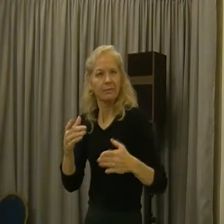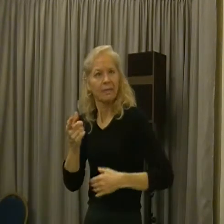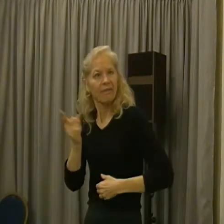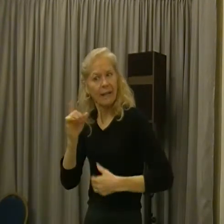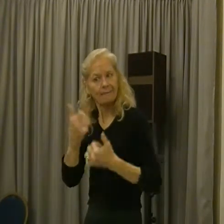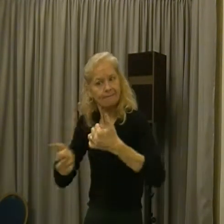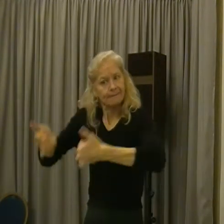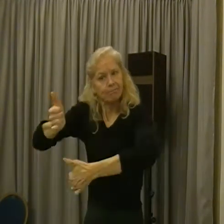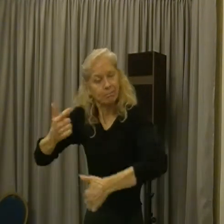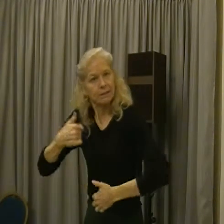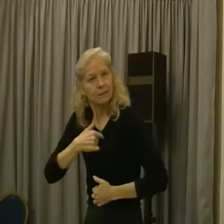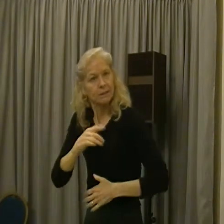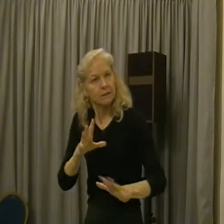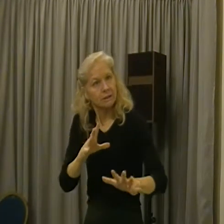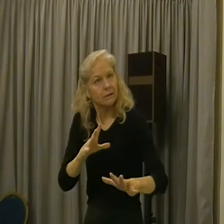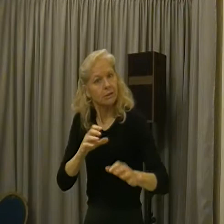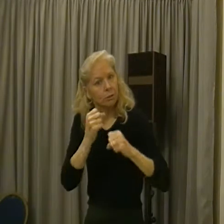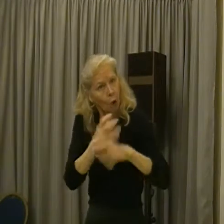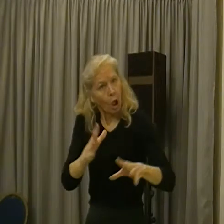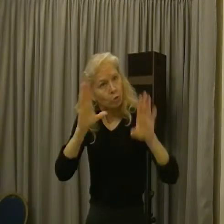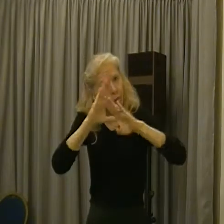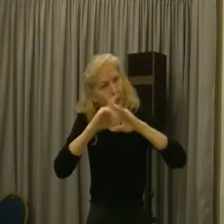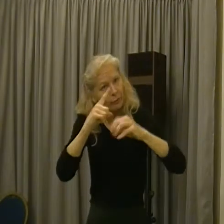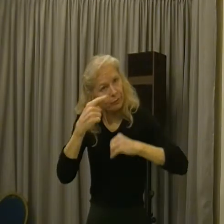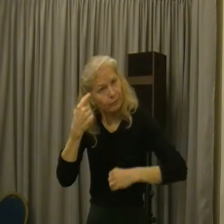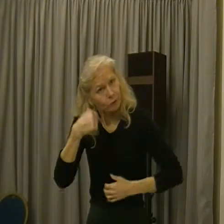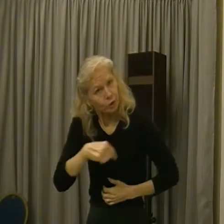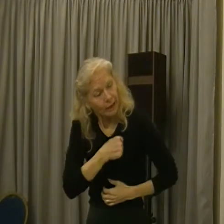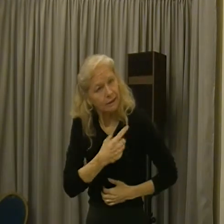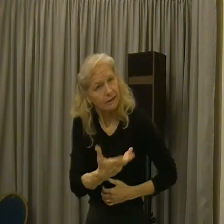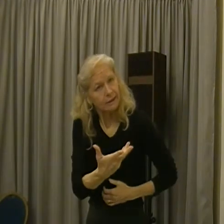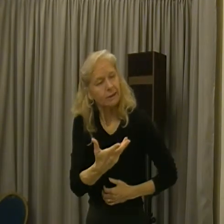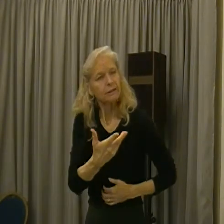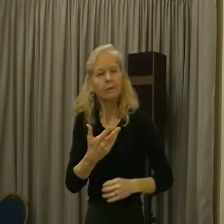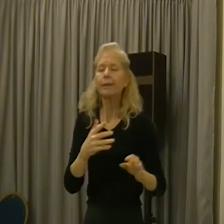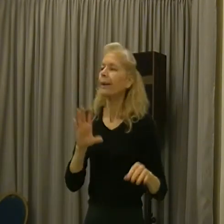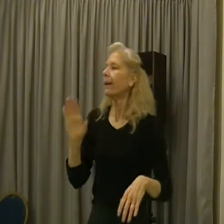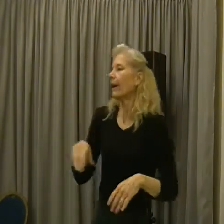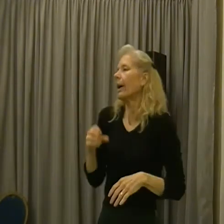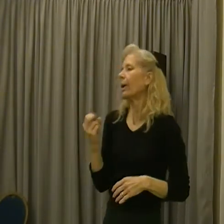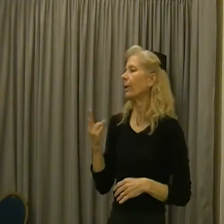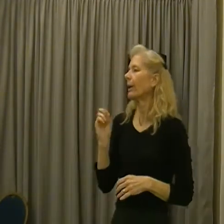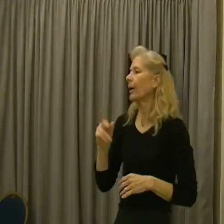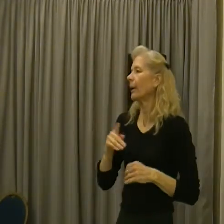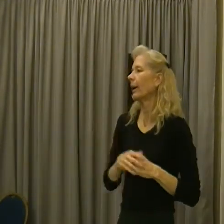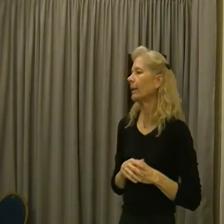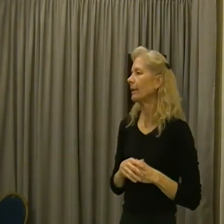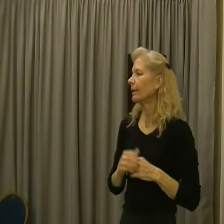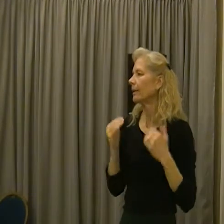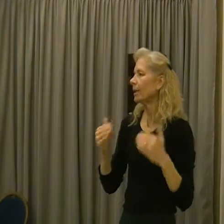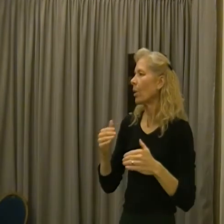And it was a sad story. It's a much happier story when we're looking to God's strength. Then he can use our